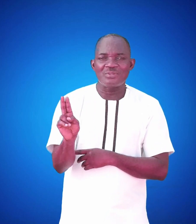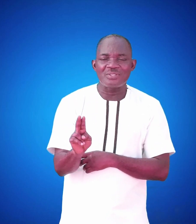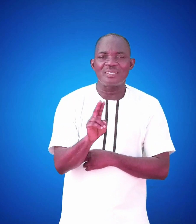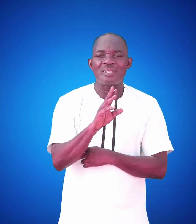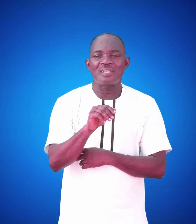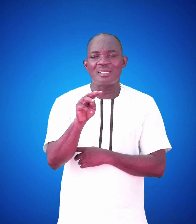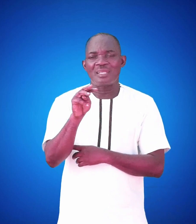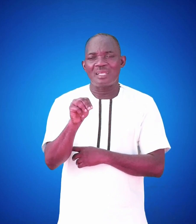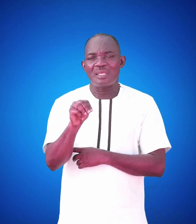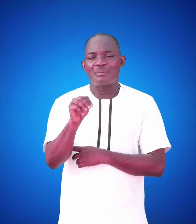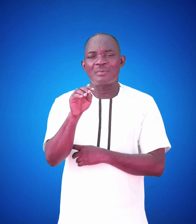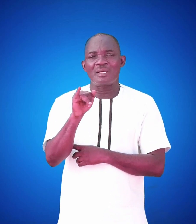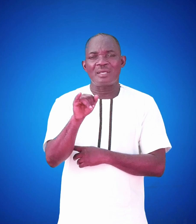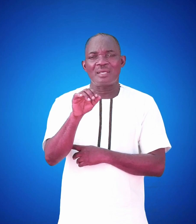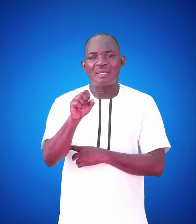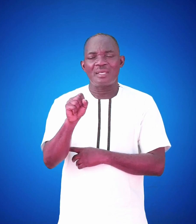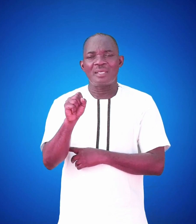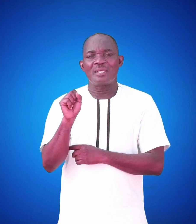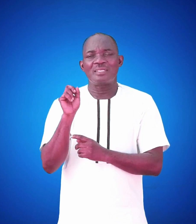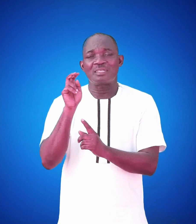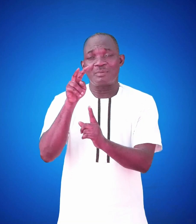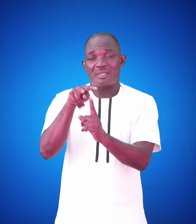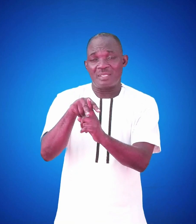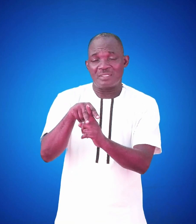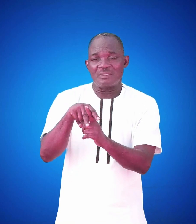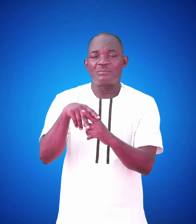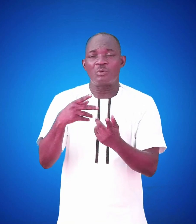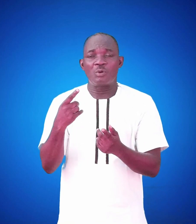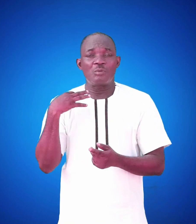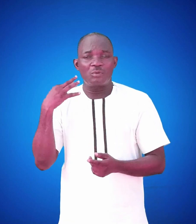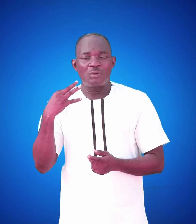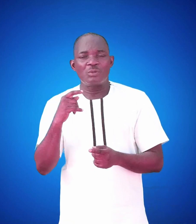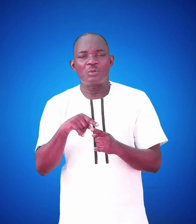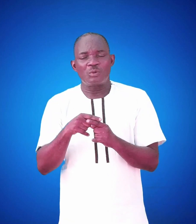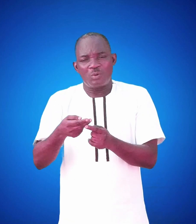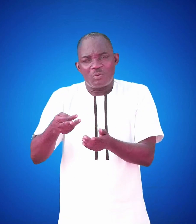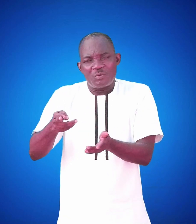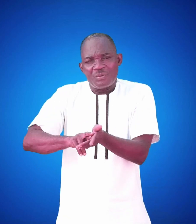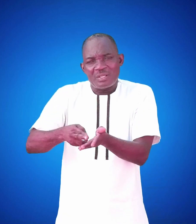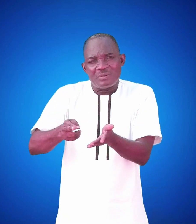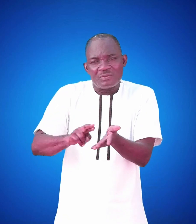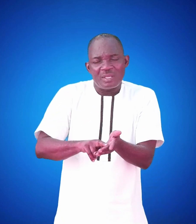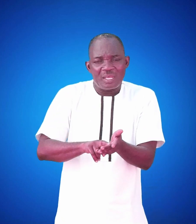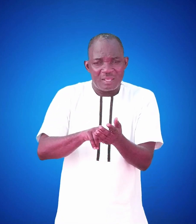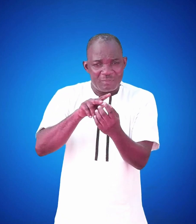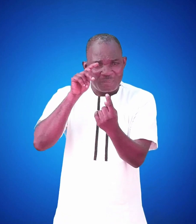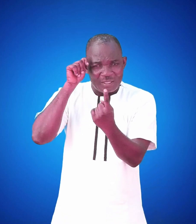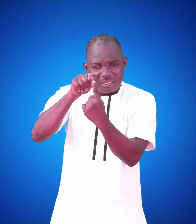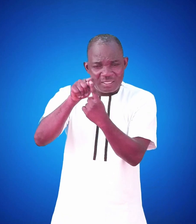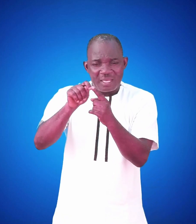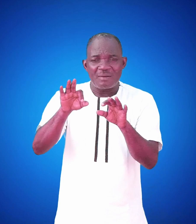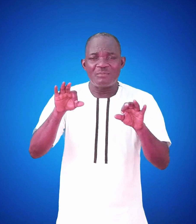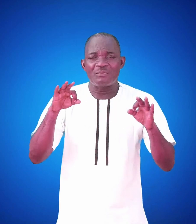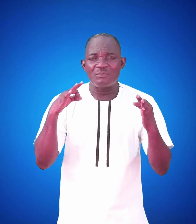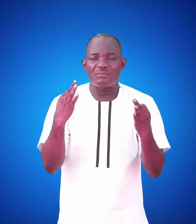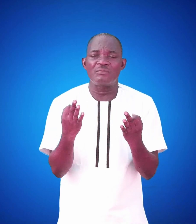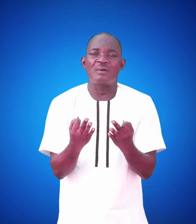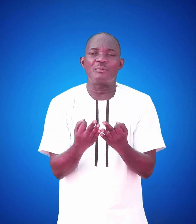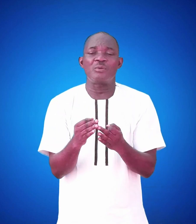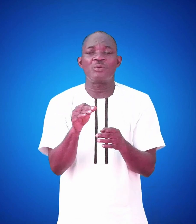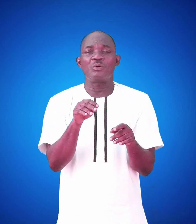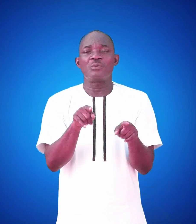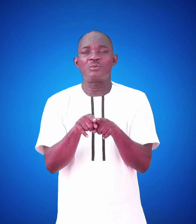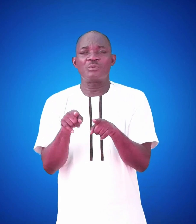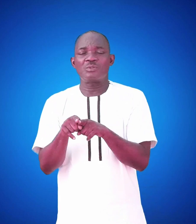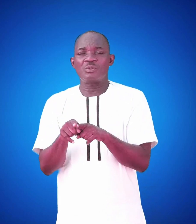an MIS application to register targeted households